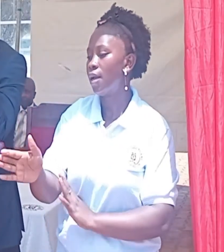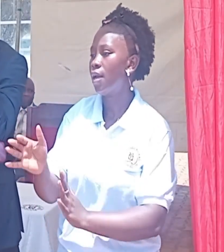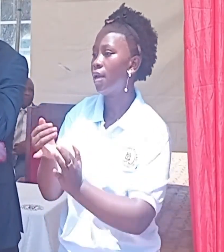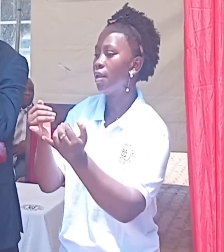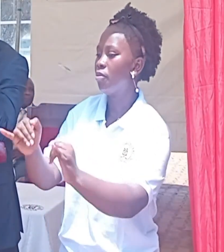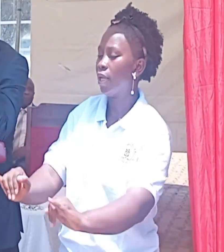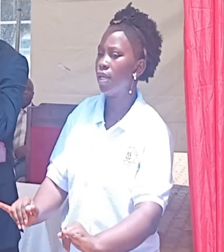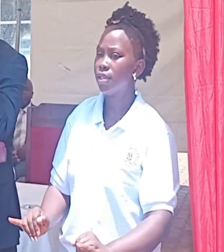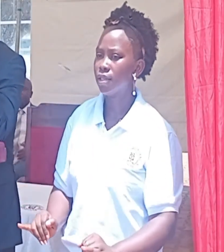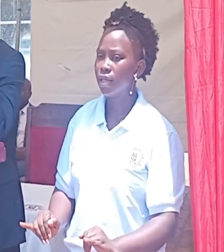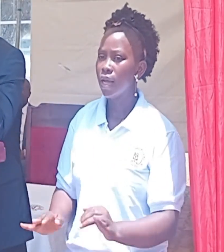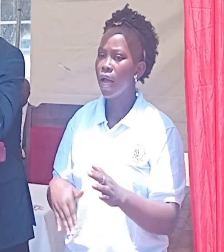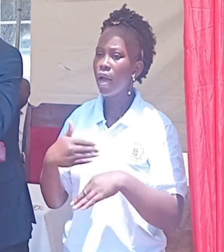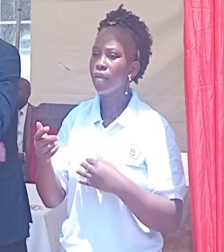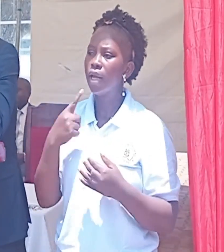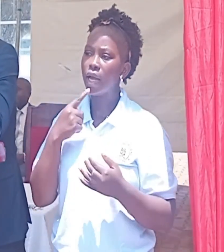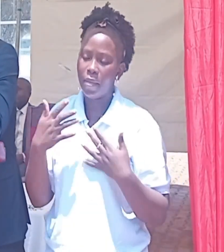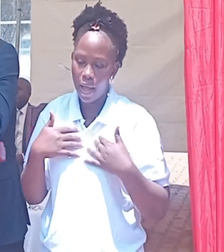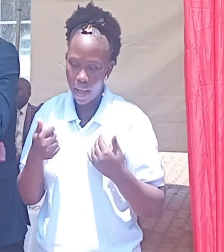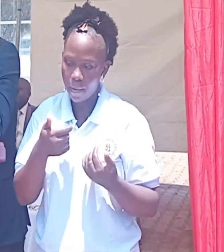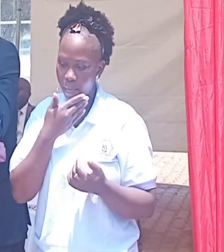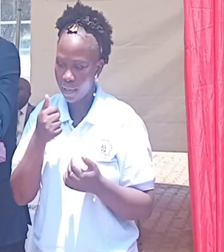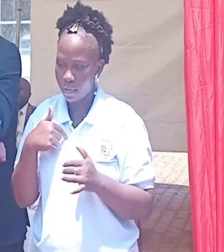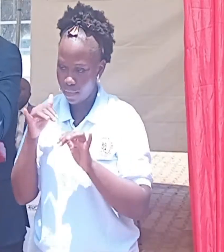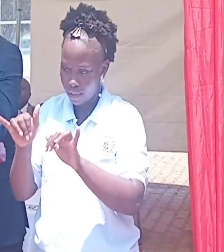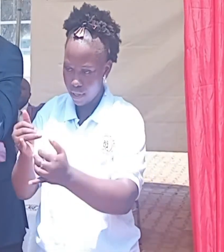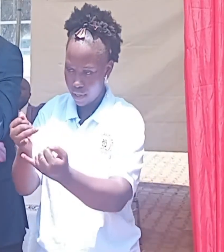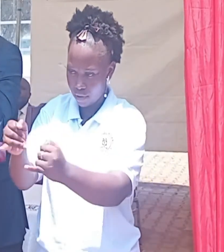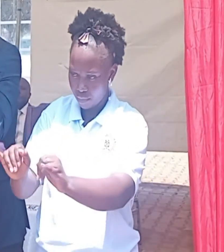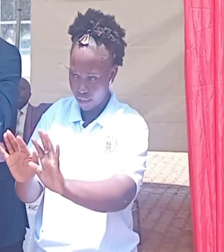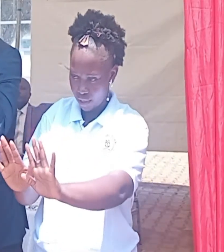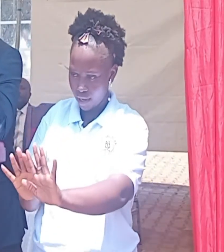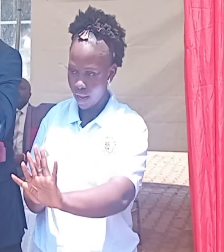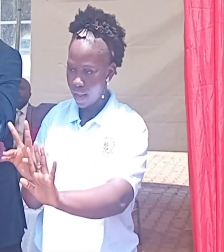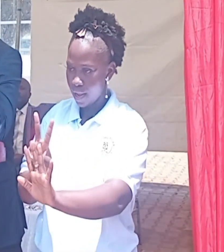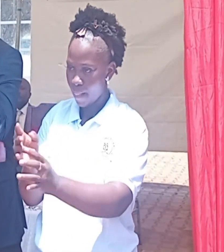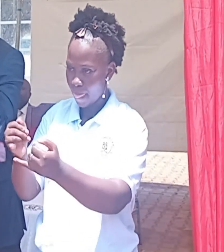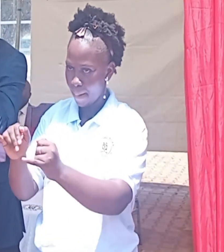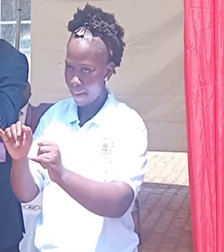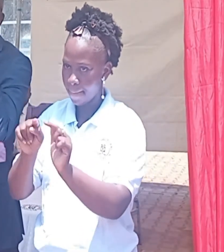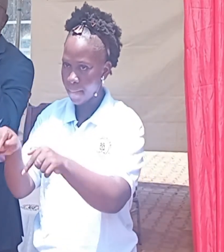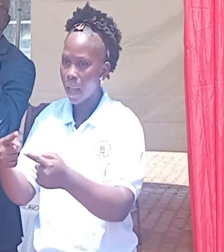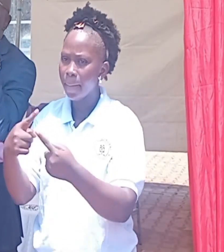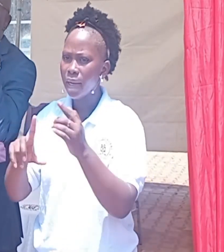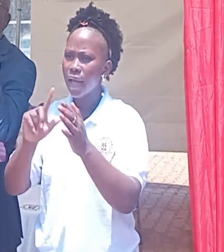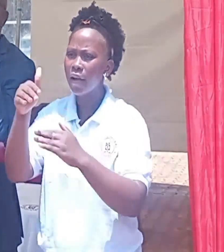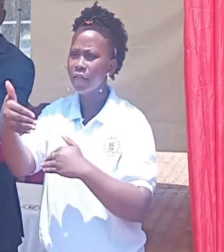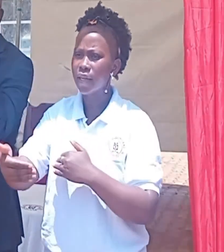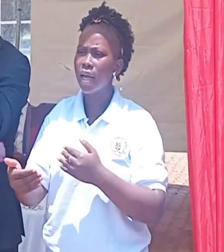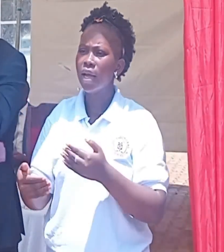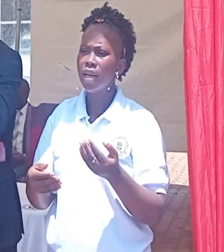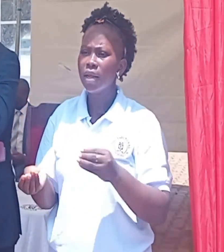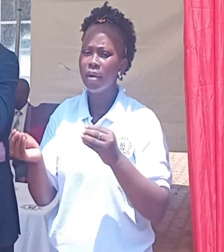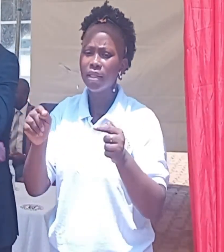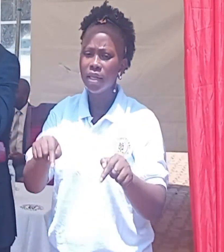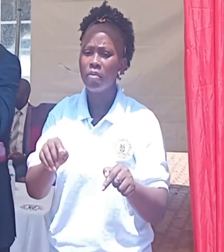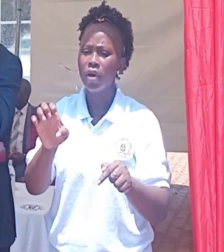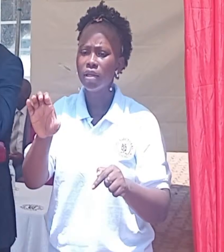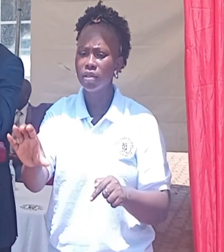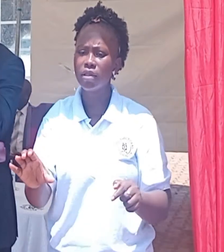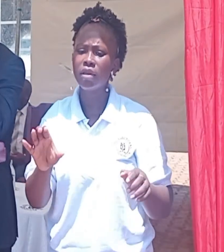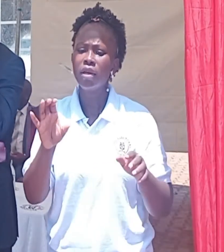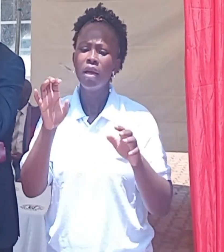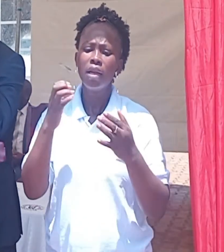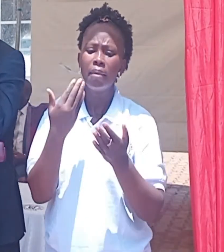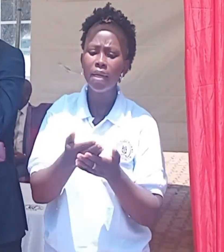namunigina nga bwati nange wendyawo nga bonna munigina. Naye kati oluvannyuma ne bajja mu kakiiko k'ebyokulonda